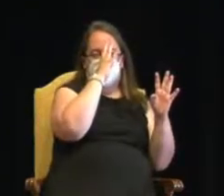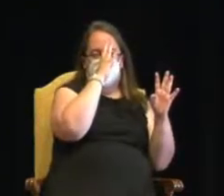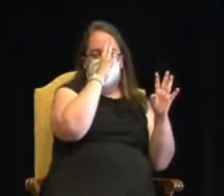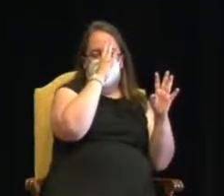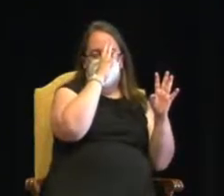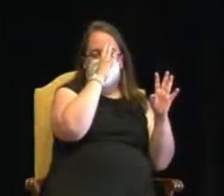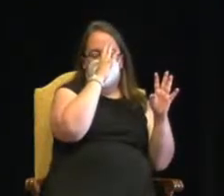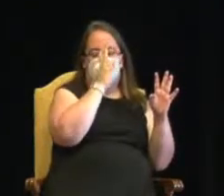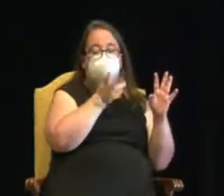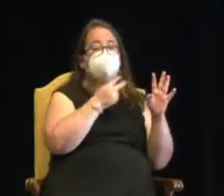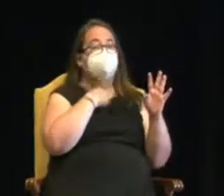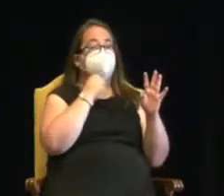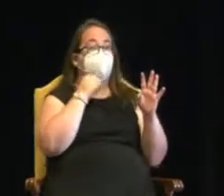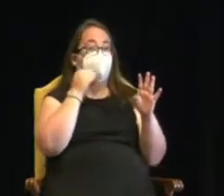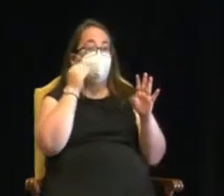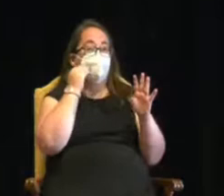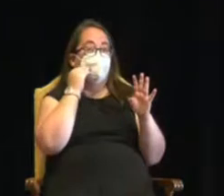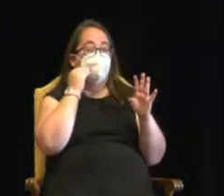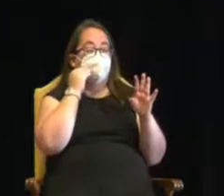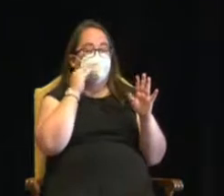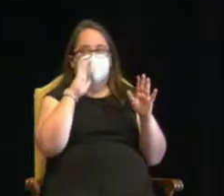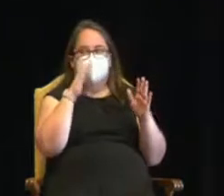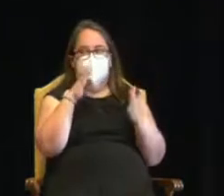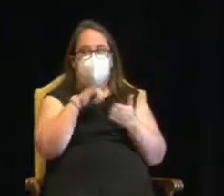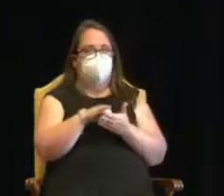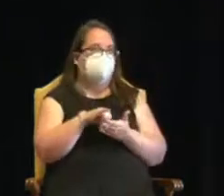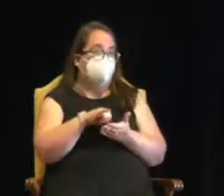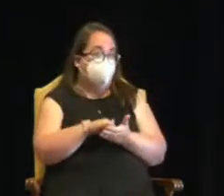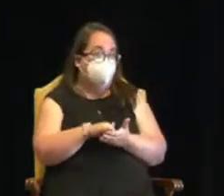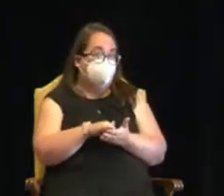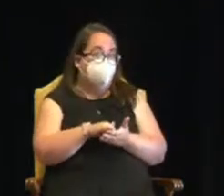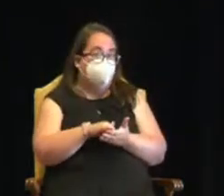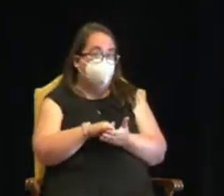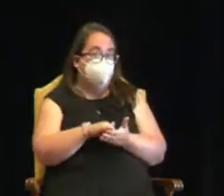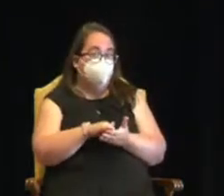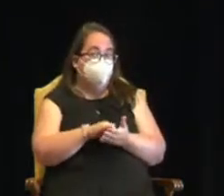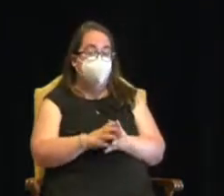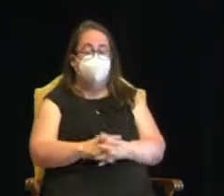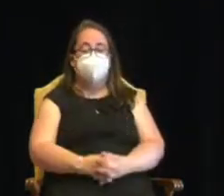being stuck at home seemed really far-fetched,